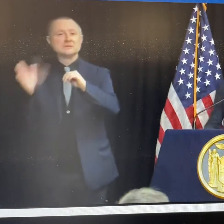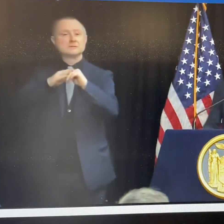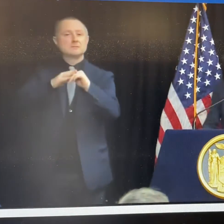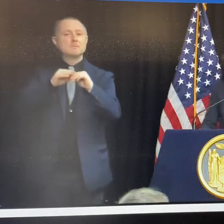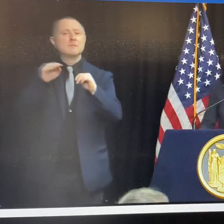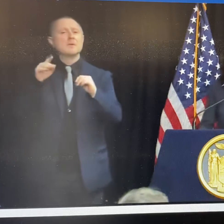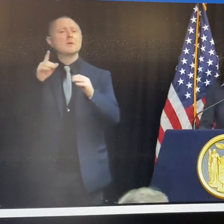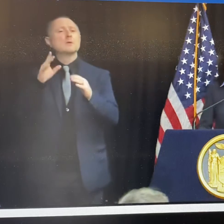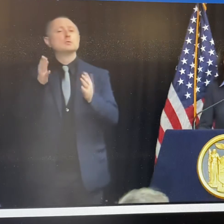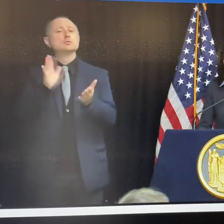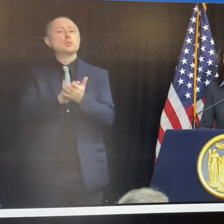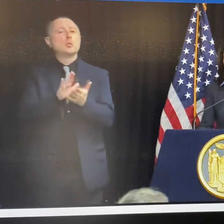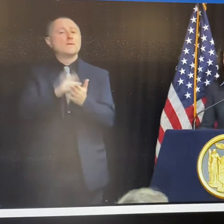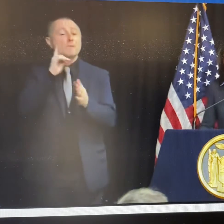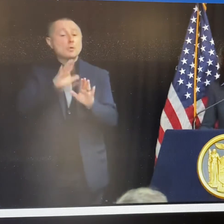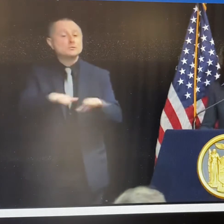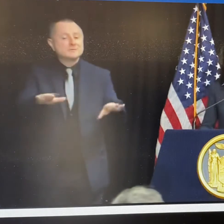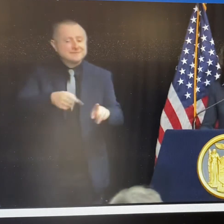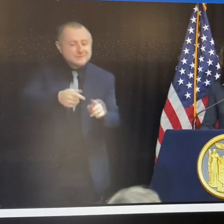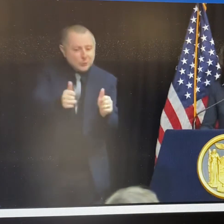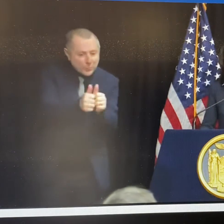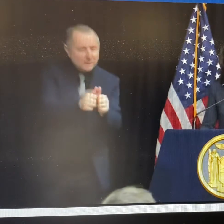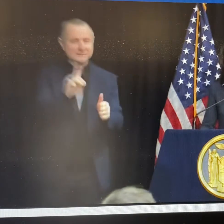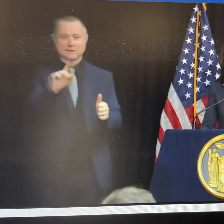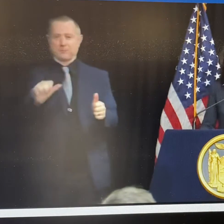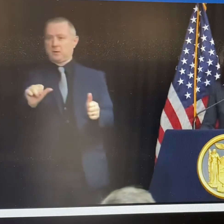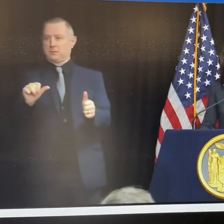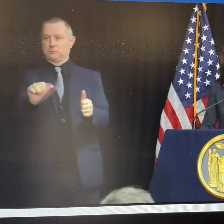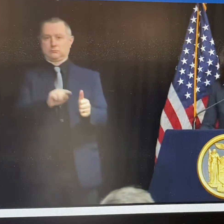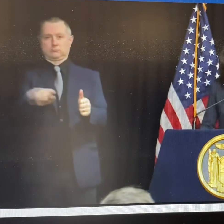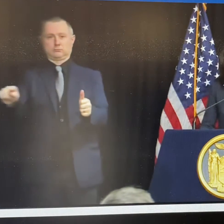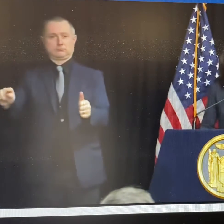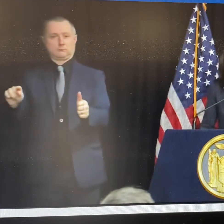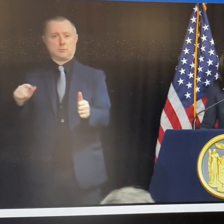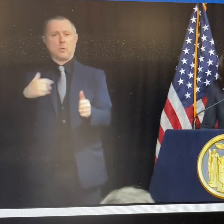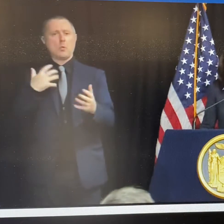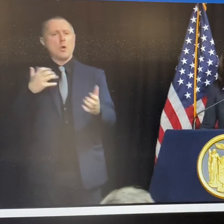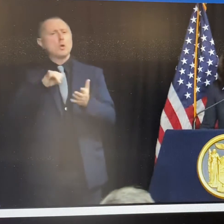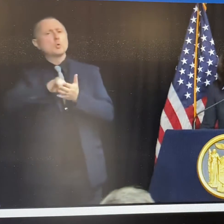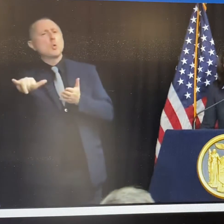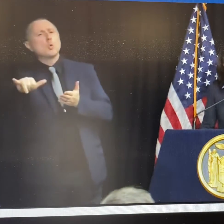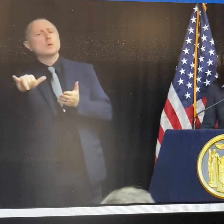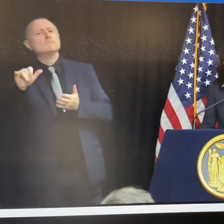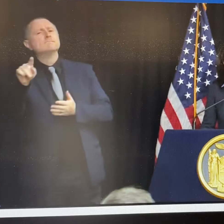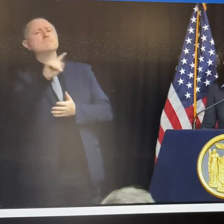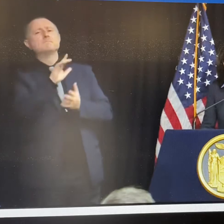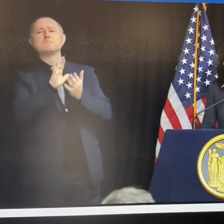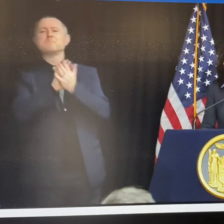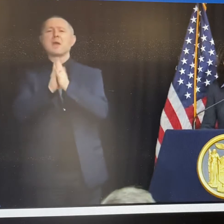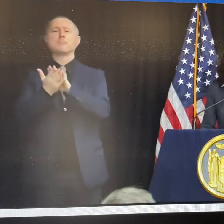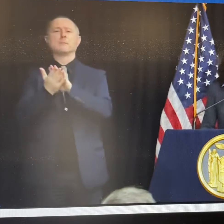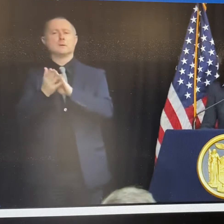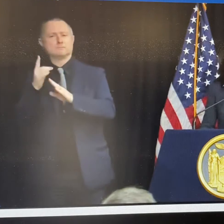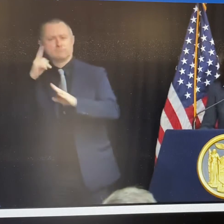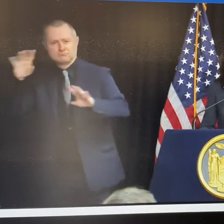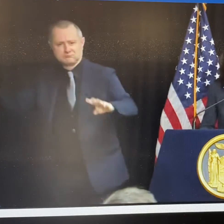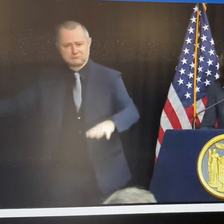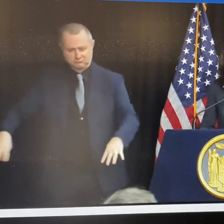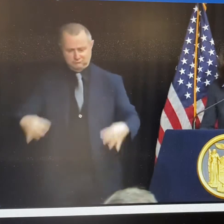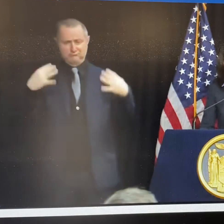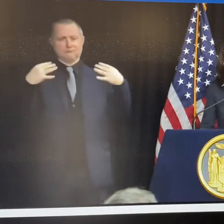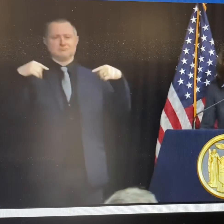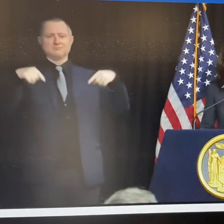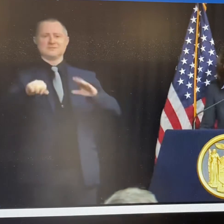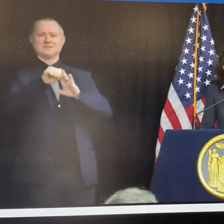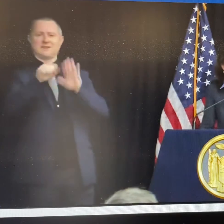with disabilities. Also, I want New York State to be a model employer. I've looked at other states. I've talked to governors.